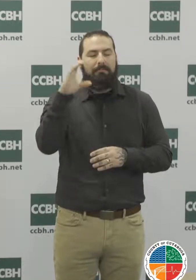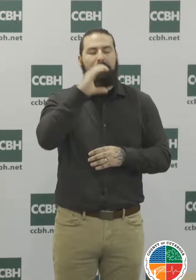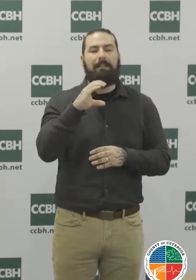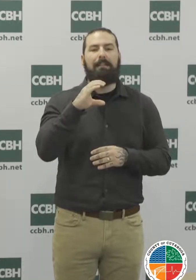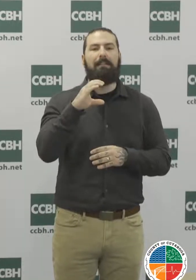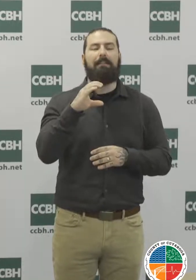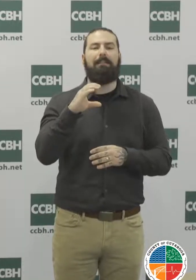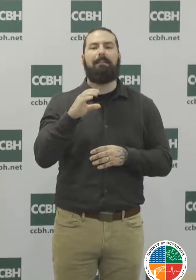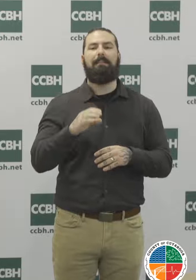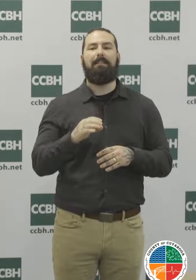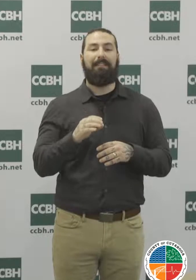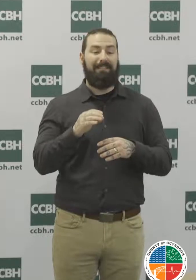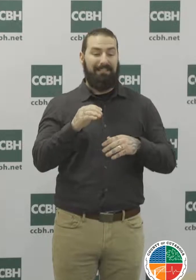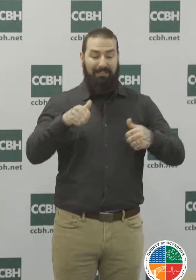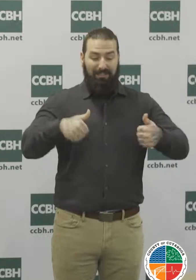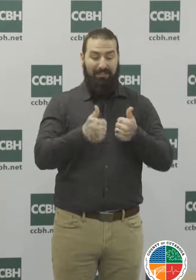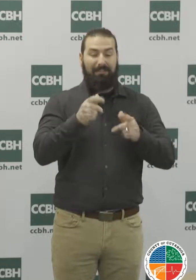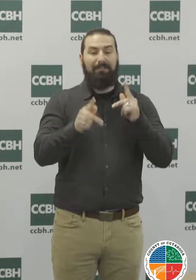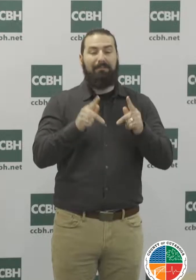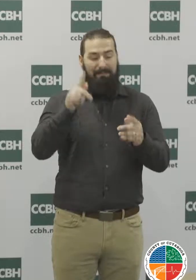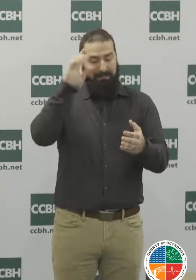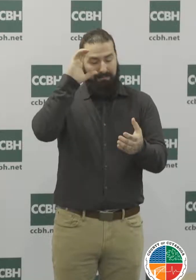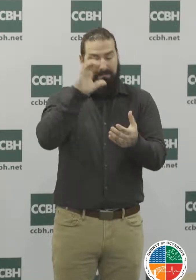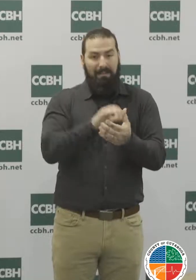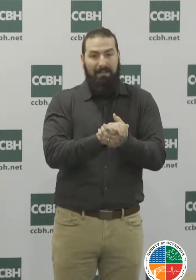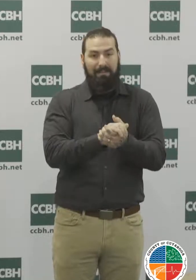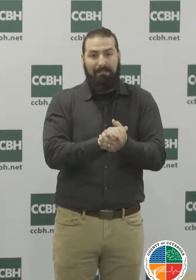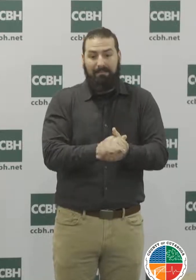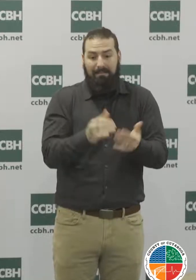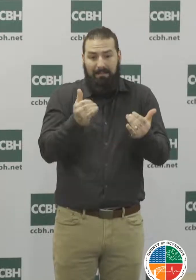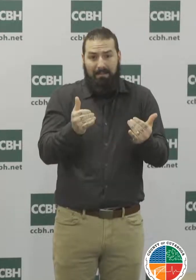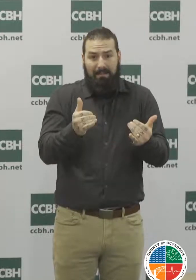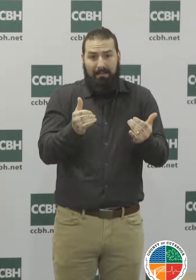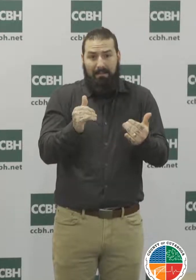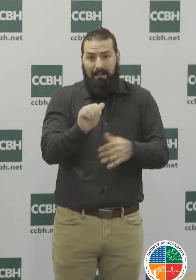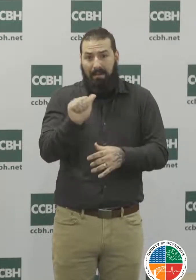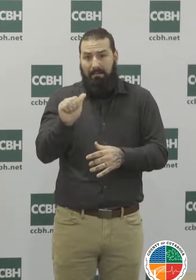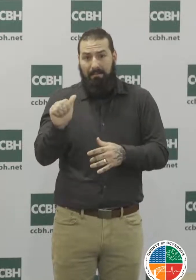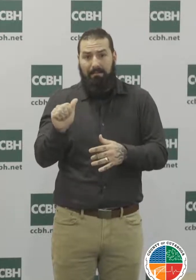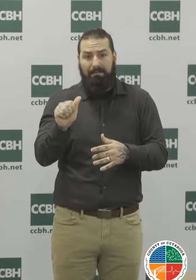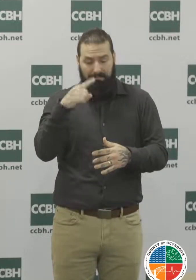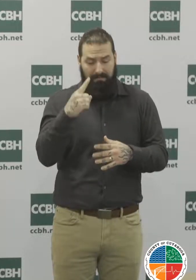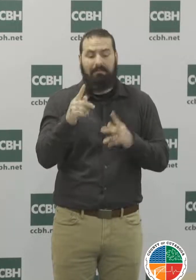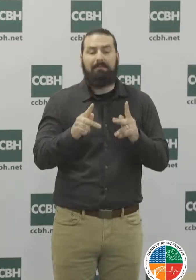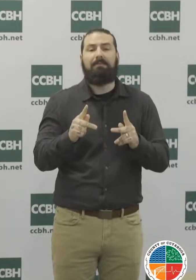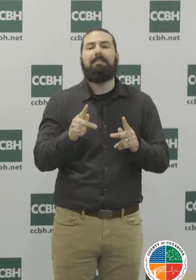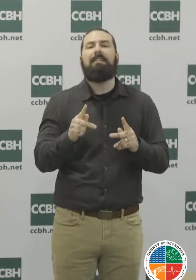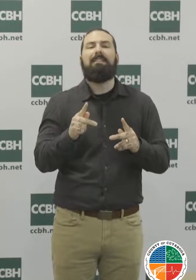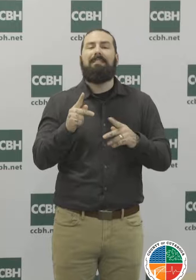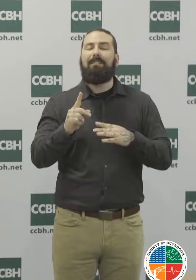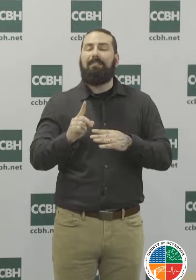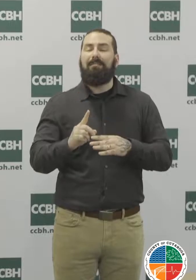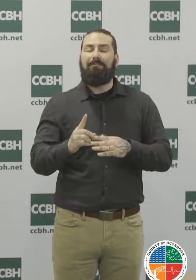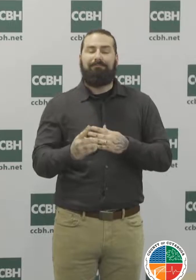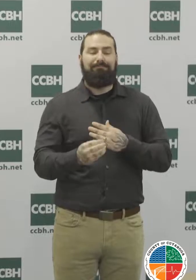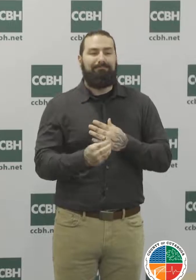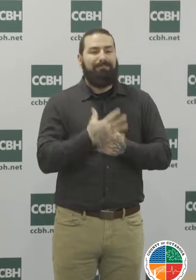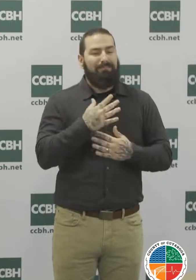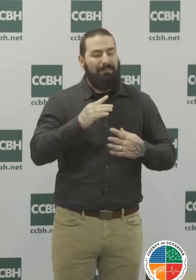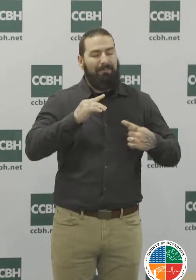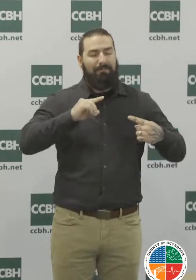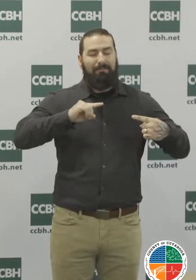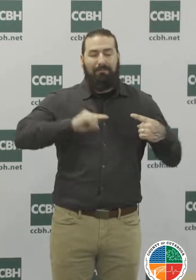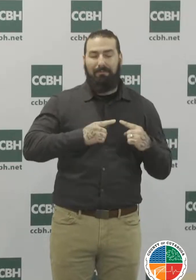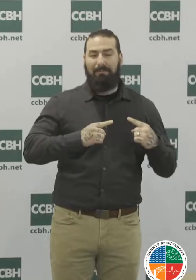racism. For African Americans, this time has been a forceful infliction of pain that is